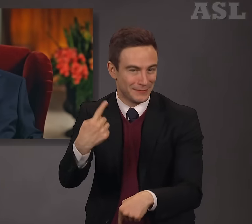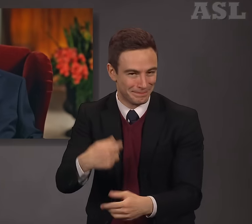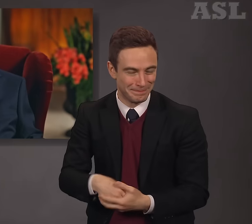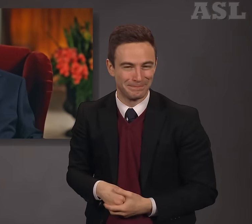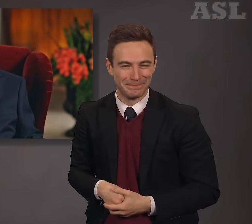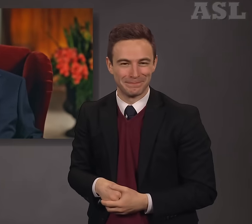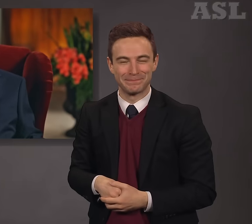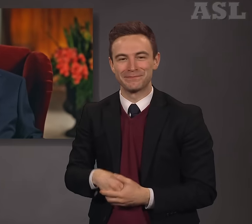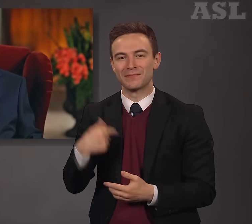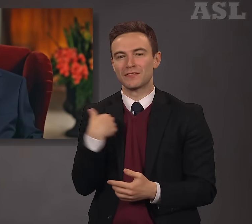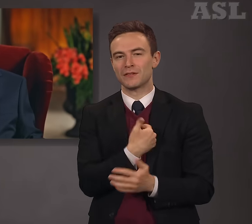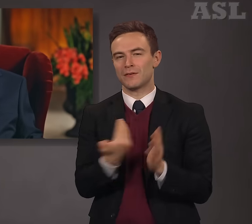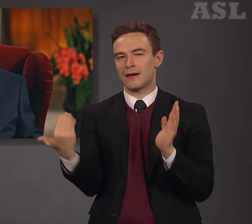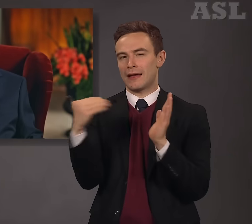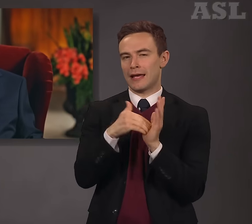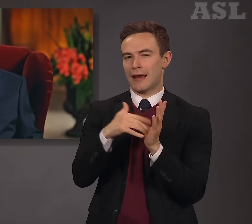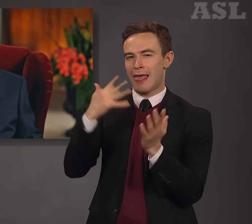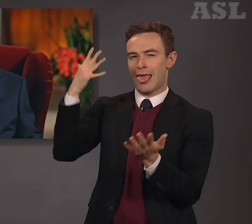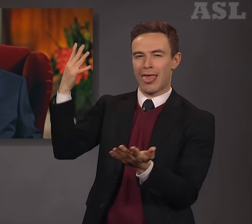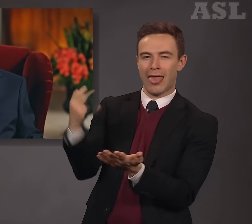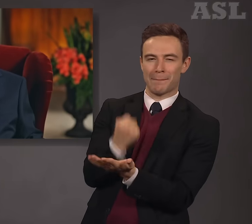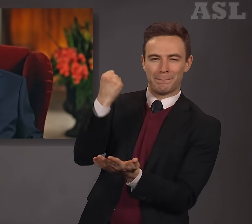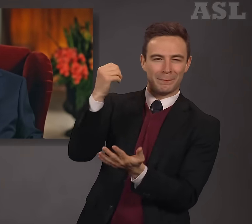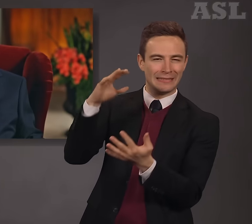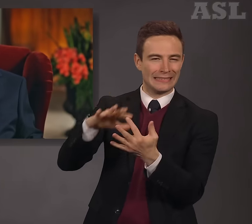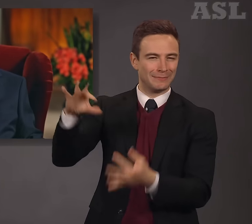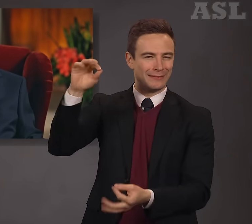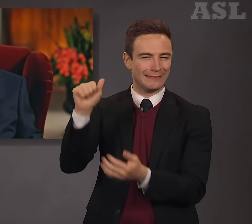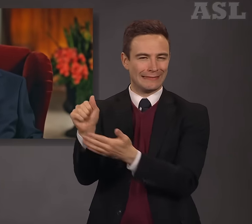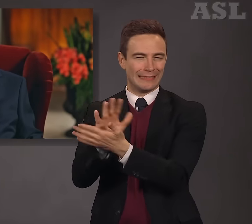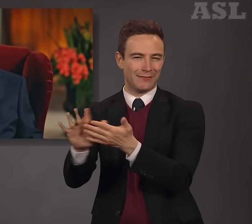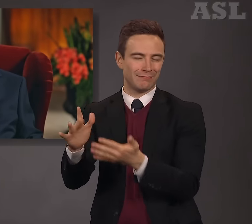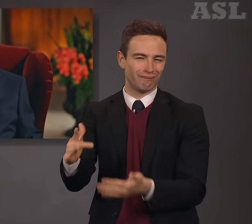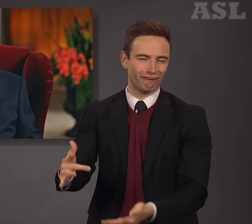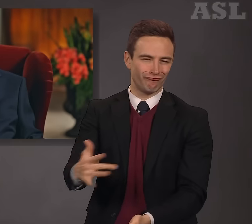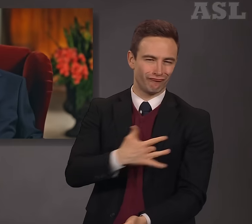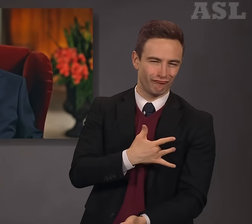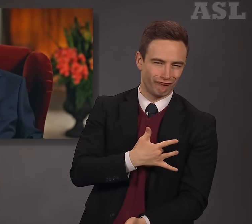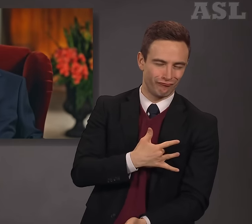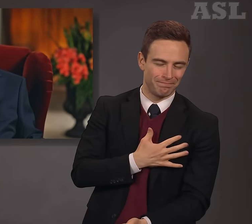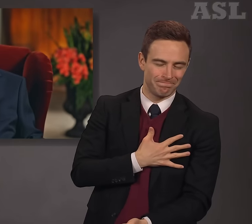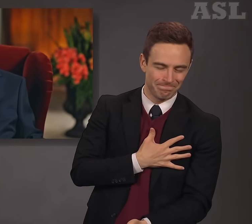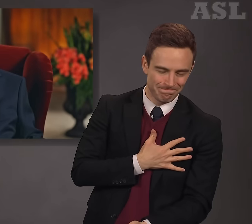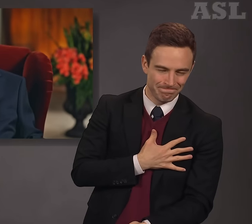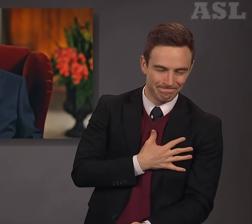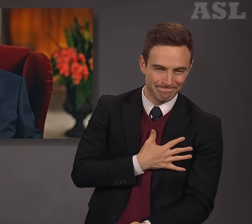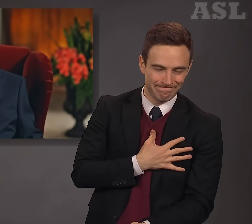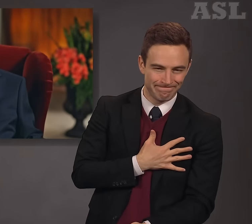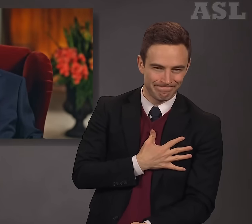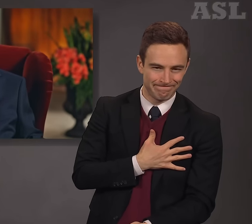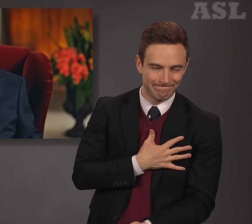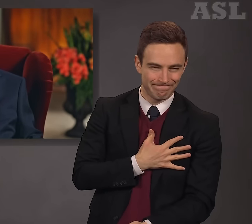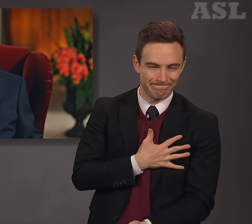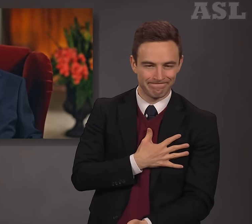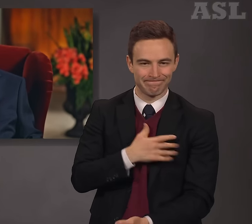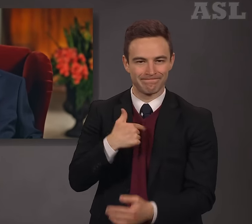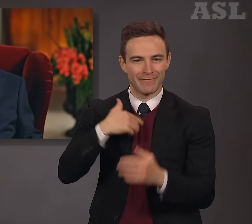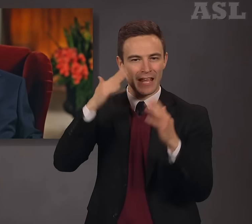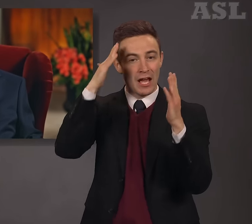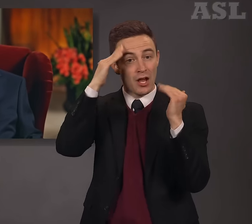one. We have once again been blessed with a sacred outpouring of the